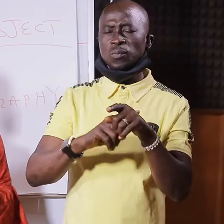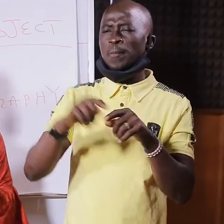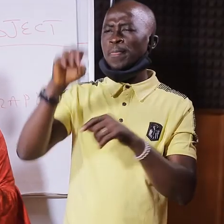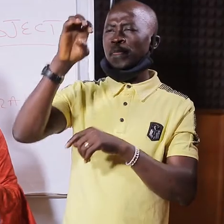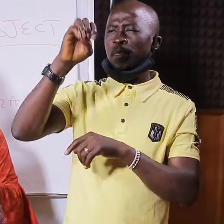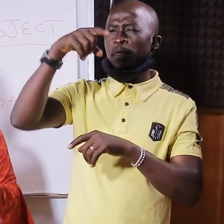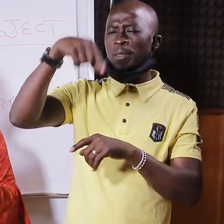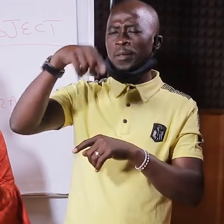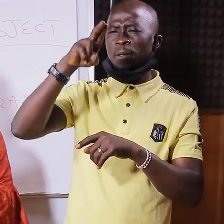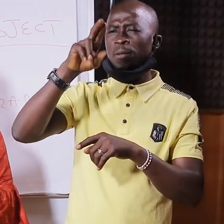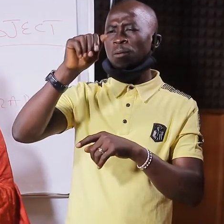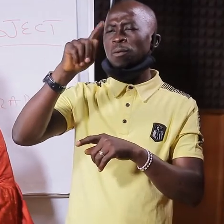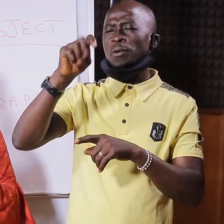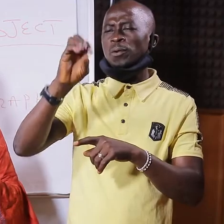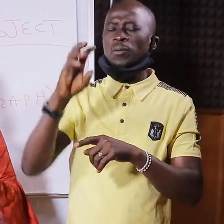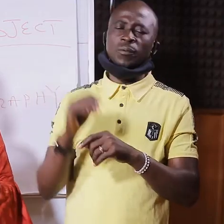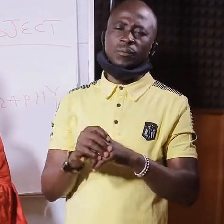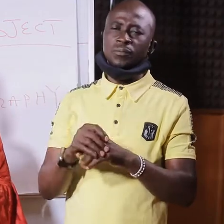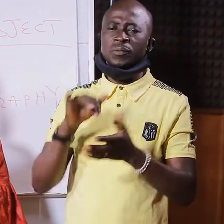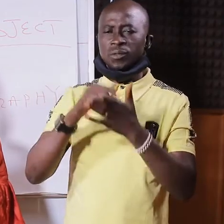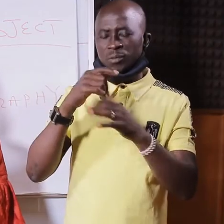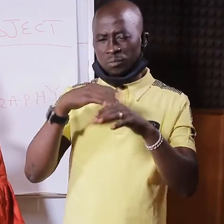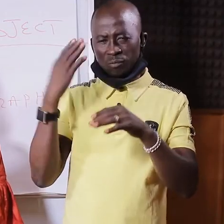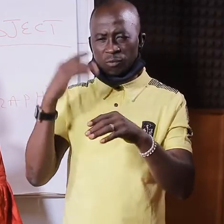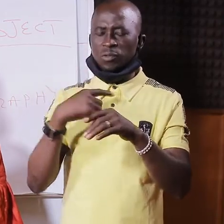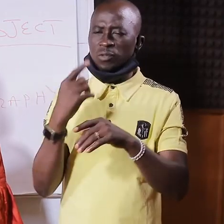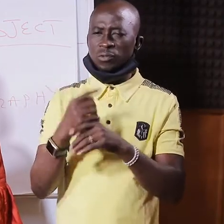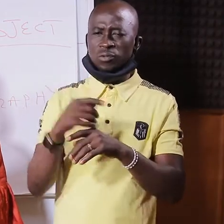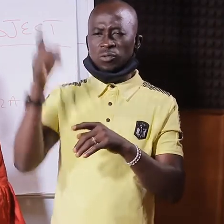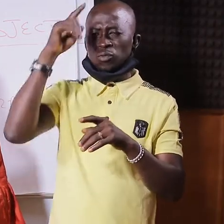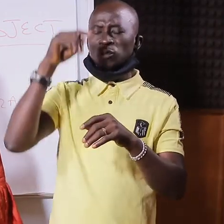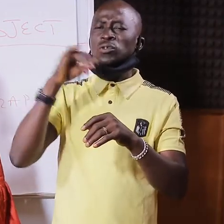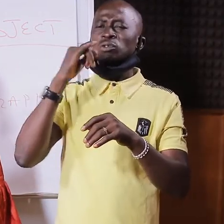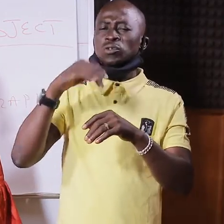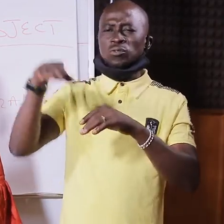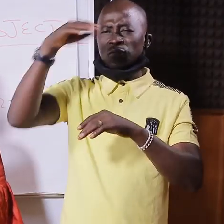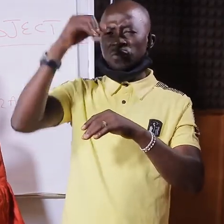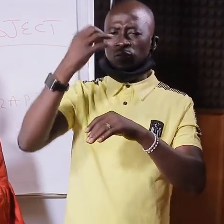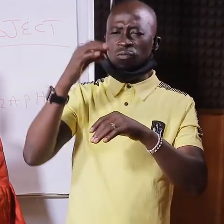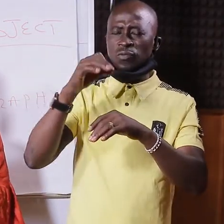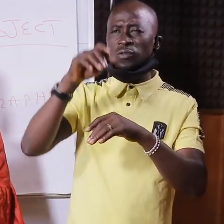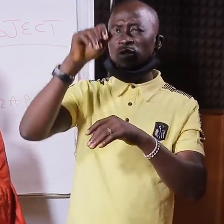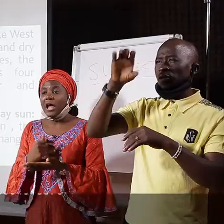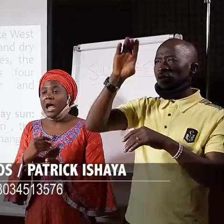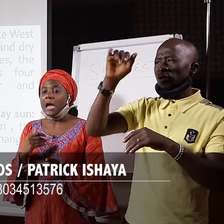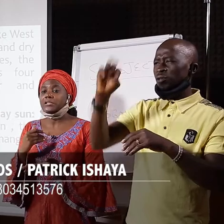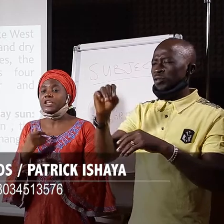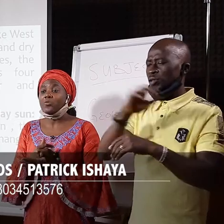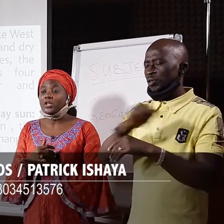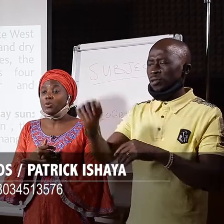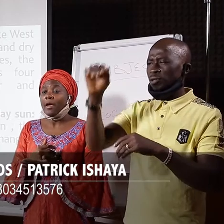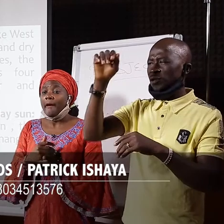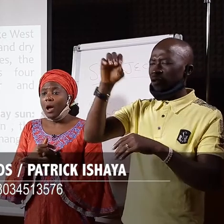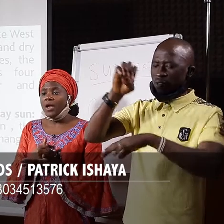solstice. That's what we were talking about earlier. We said that the sun is overhead at the Tropic of Cancer, the Tropic of Capricorn, and